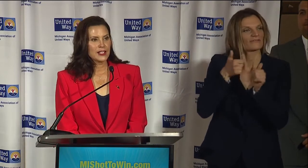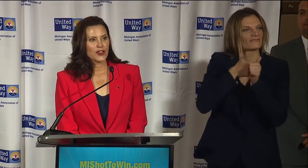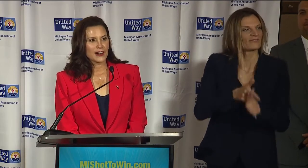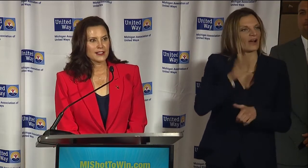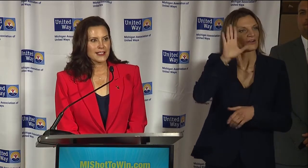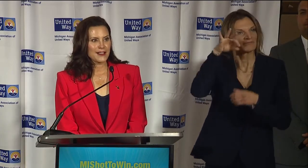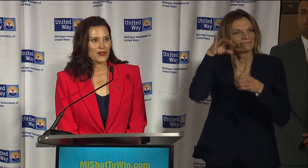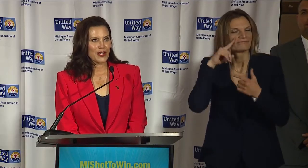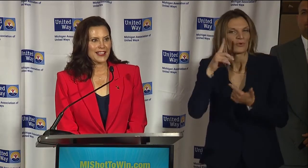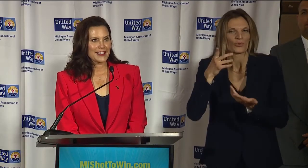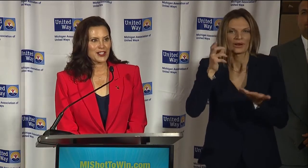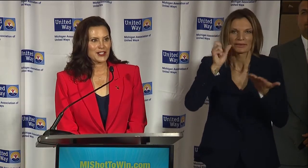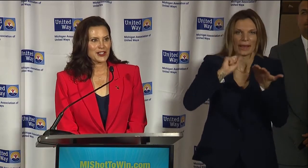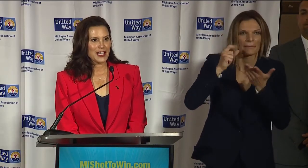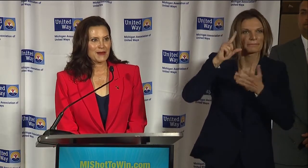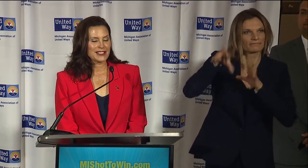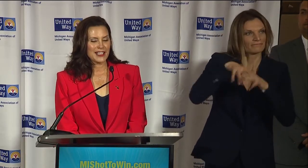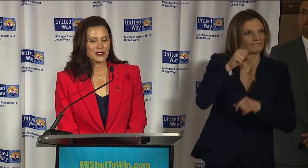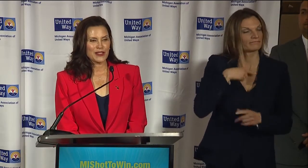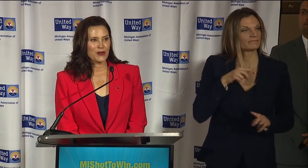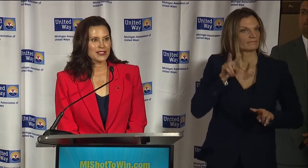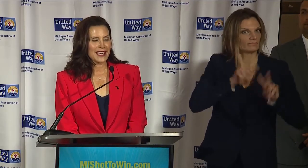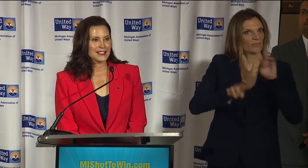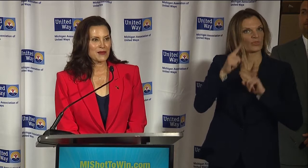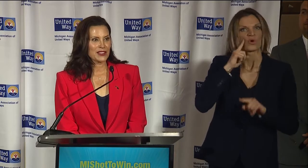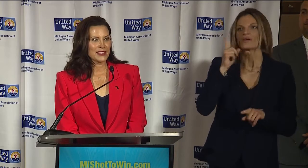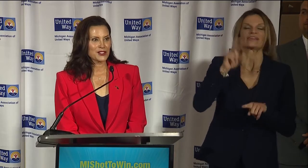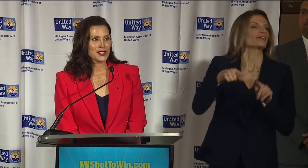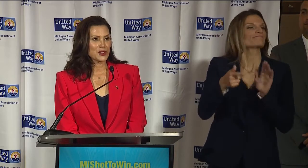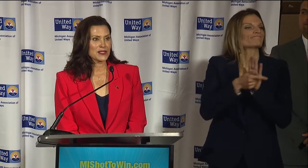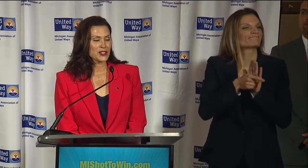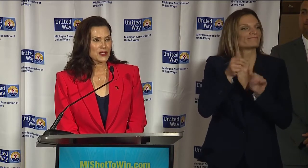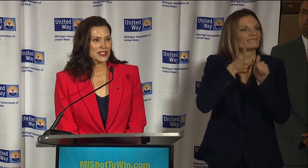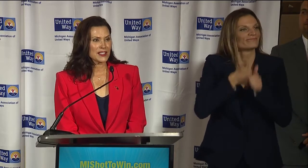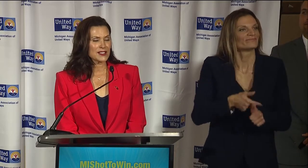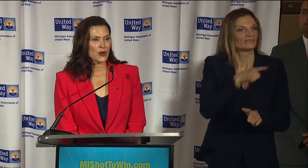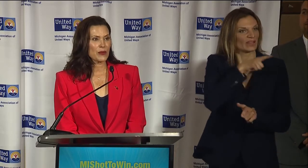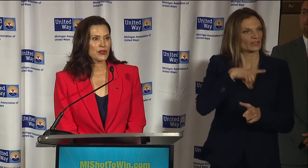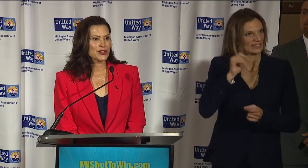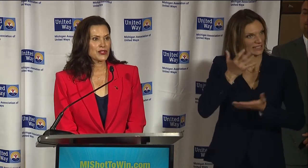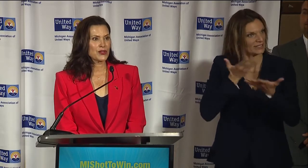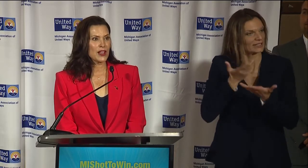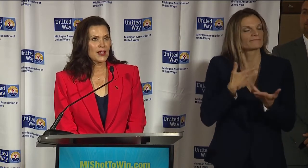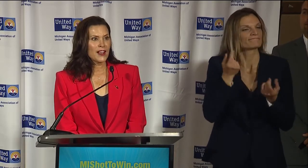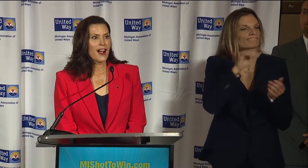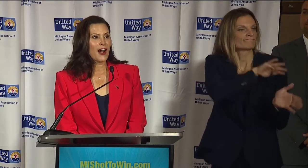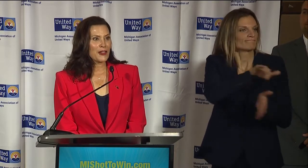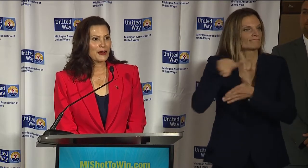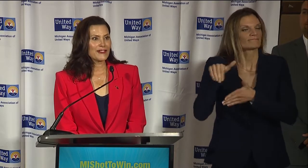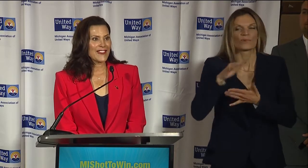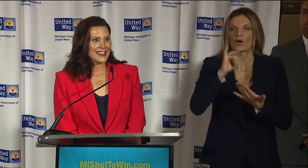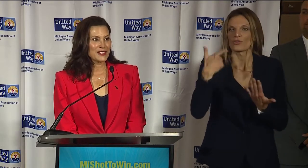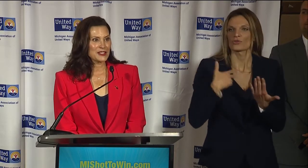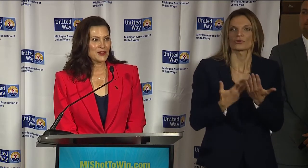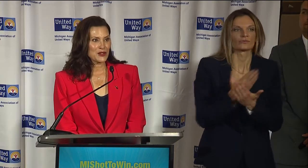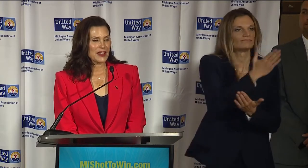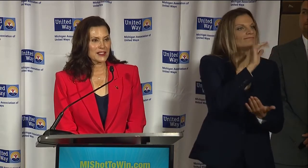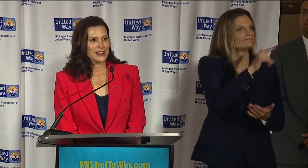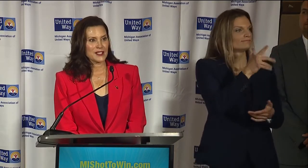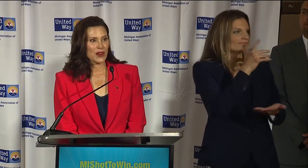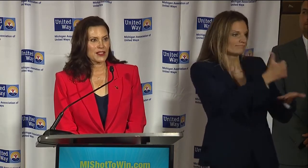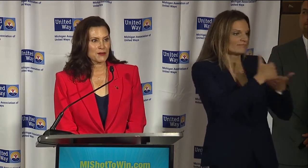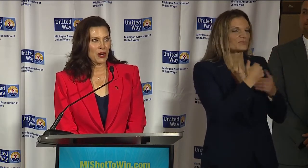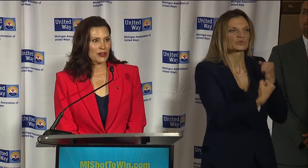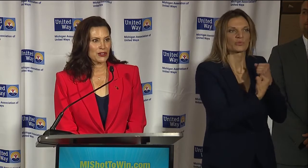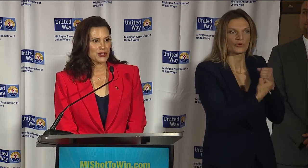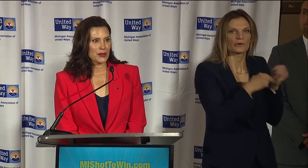was trying to seek if we could get a change to the gaming statute. That was not something the legislature was interested in, so we pursued other vehicles for doing this,